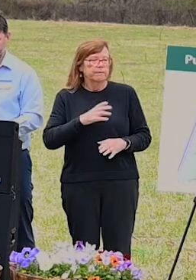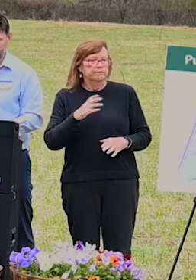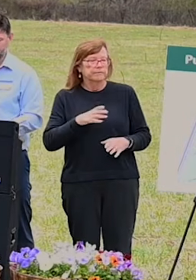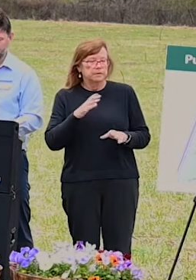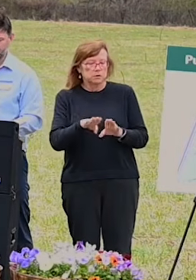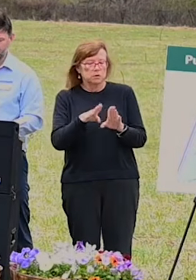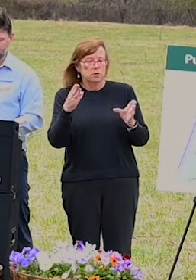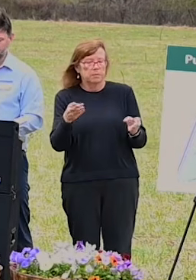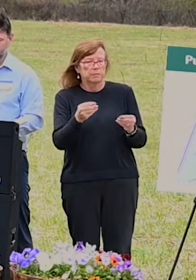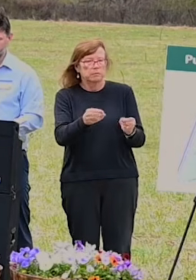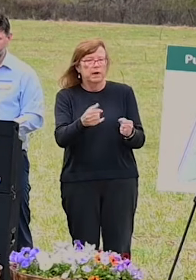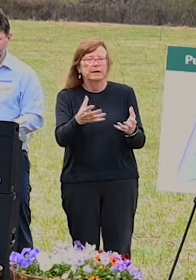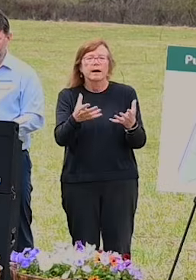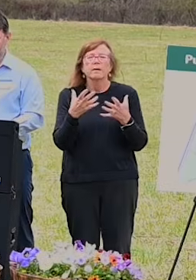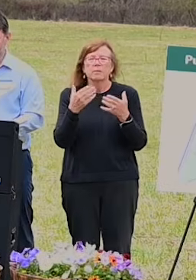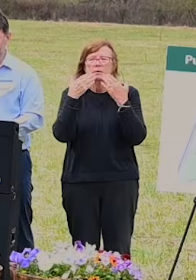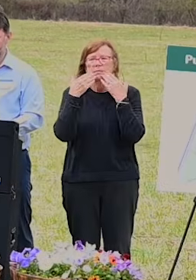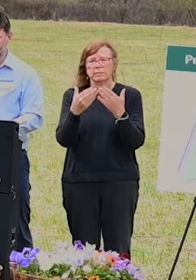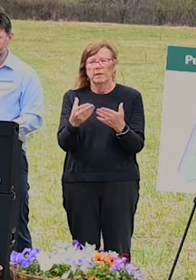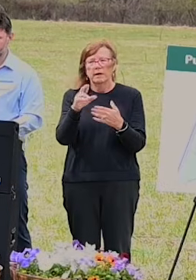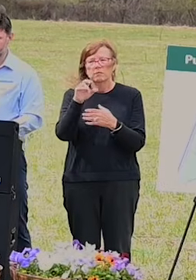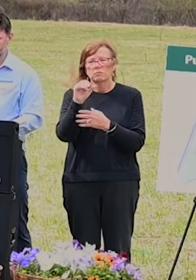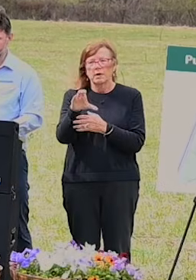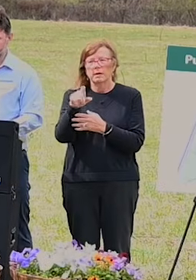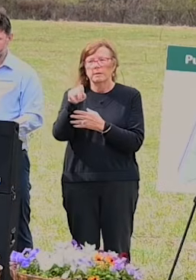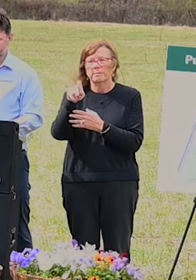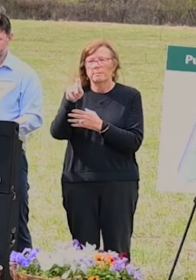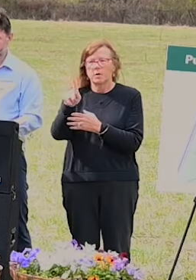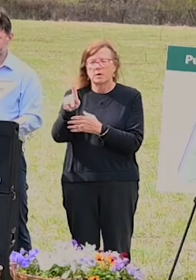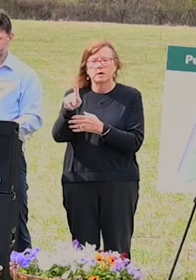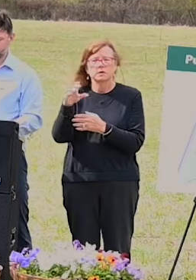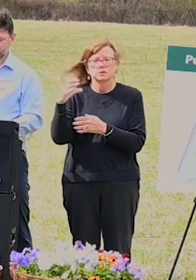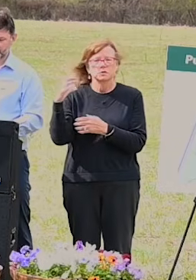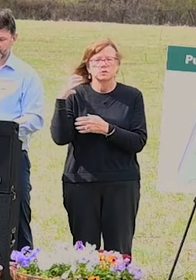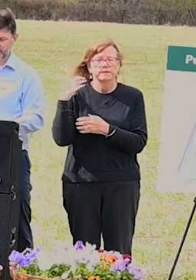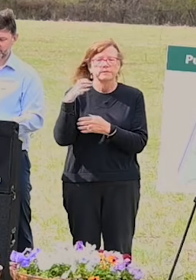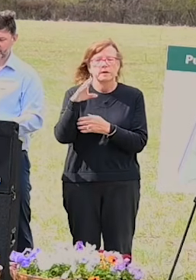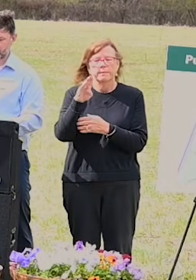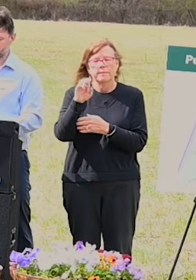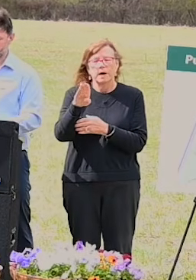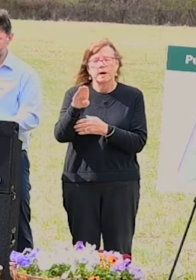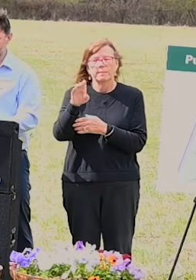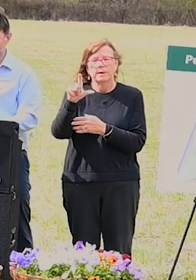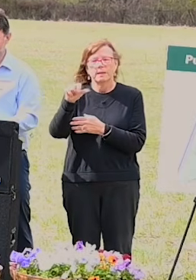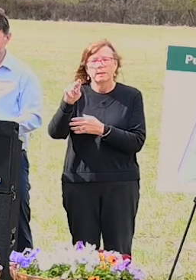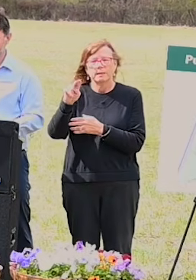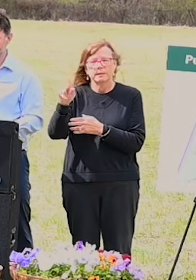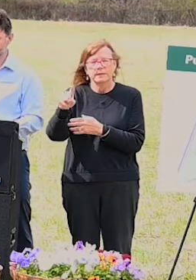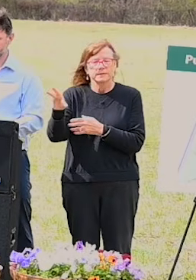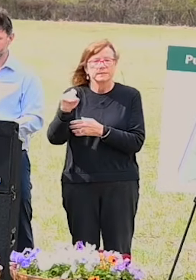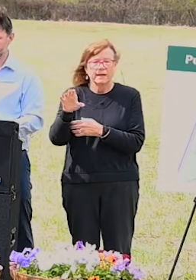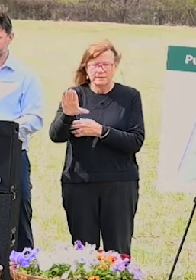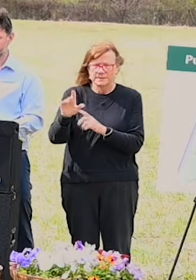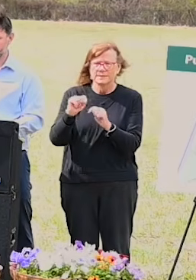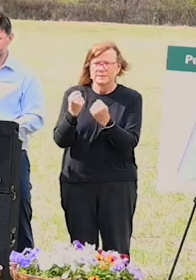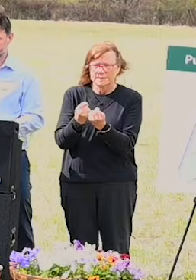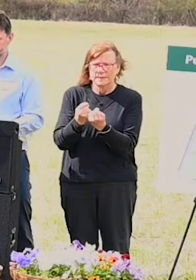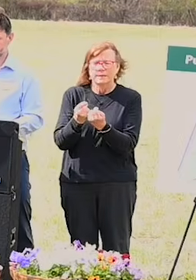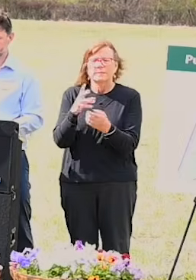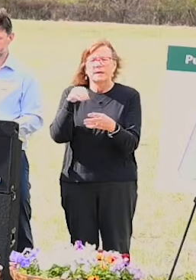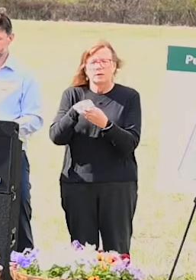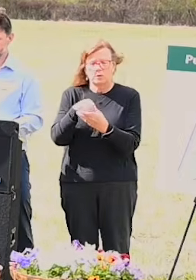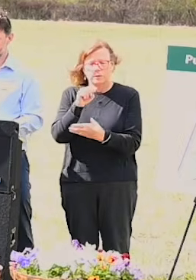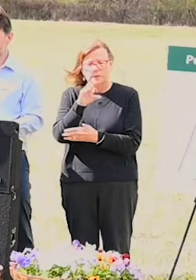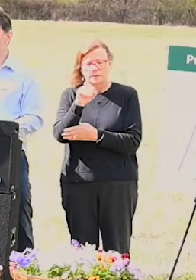take the time to thank Recreation and Parks Bureau Chief Bob Linz and his team, including planner Scott Monroe, for working closely with the community